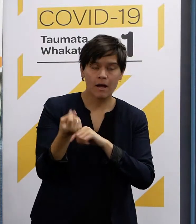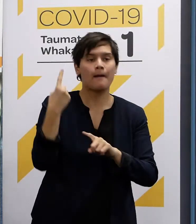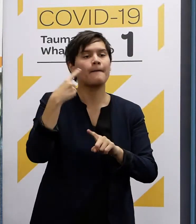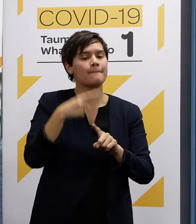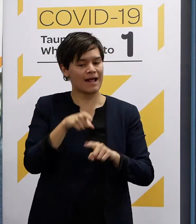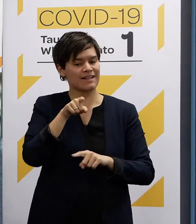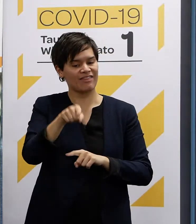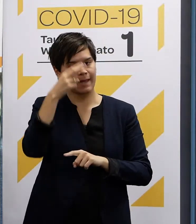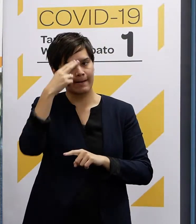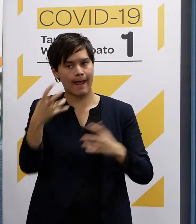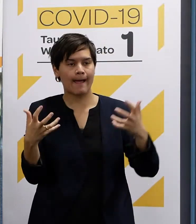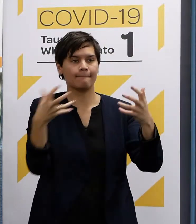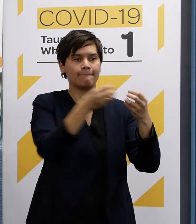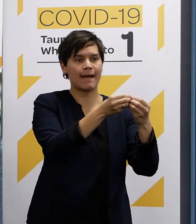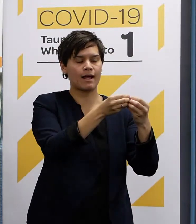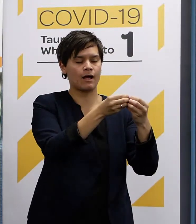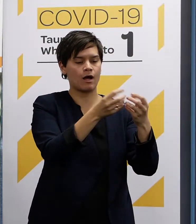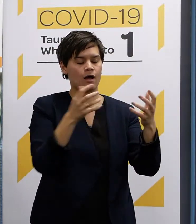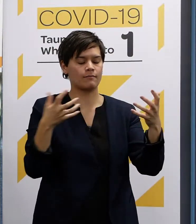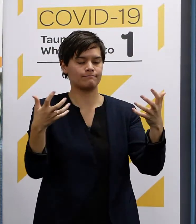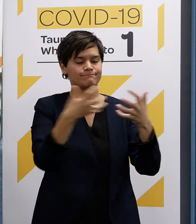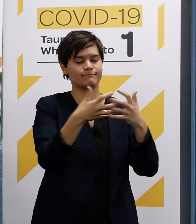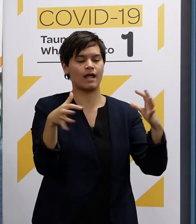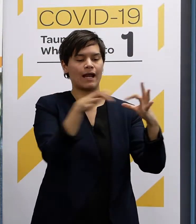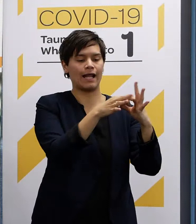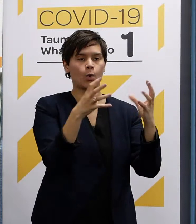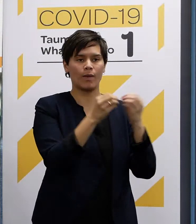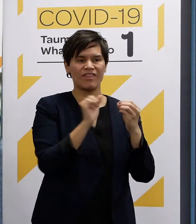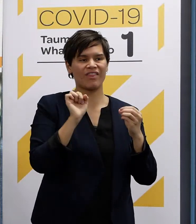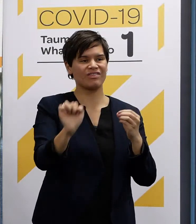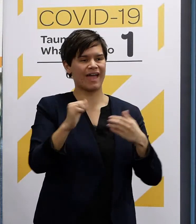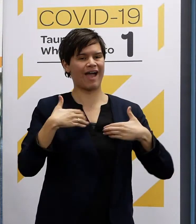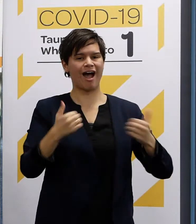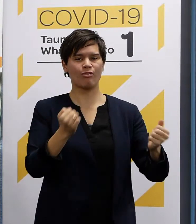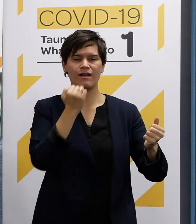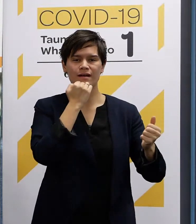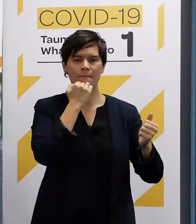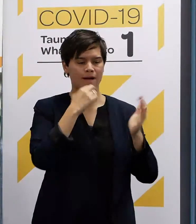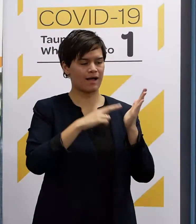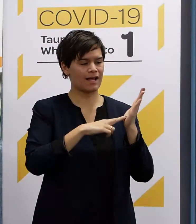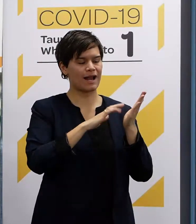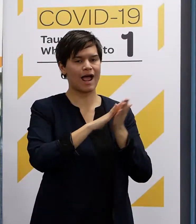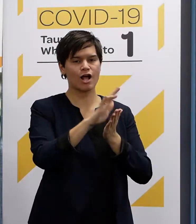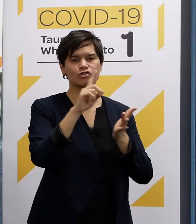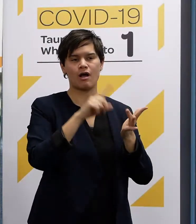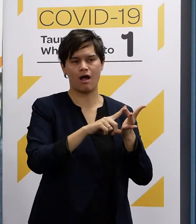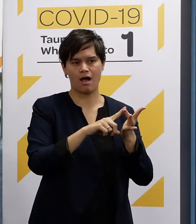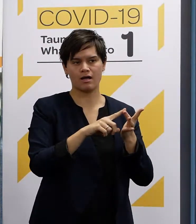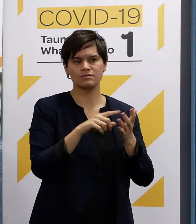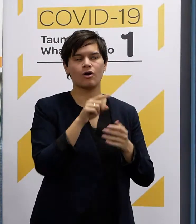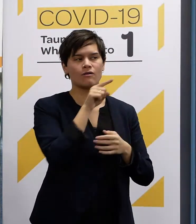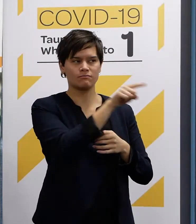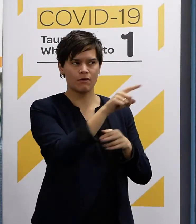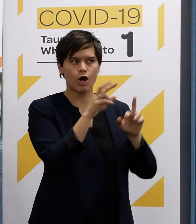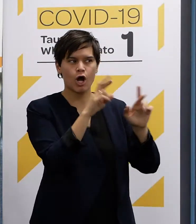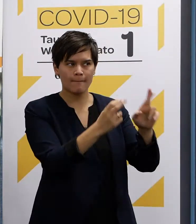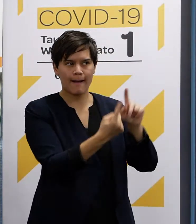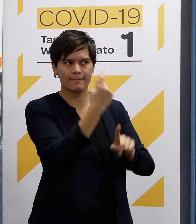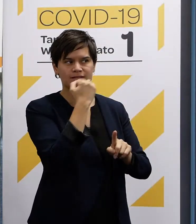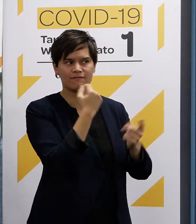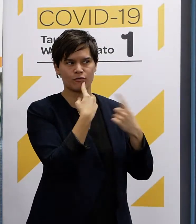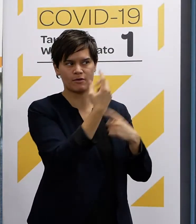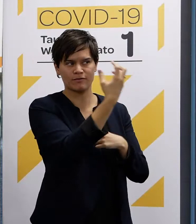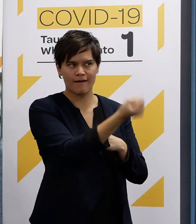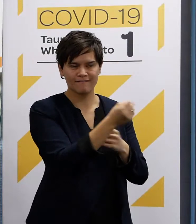get up-to-date contact information if it's there as well. There are also 119, which is about 5% of the people, who will